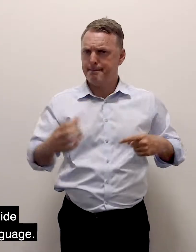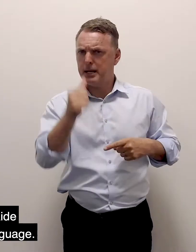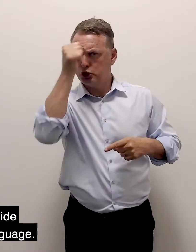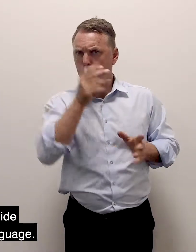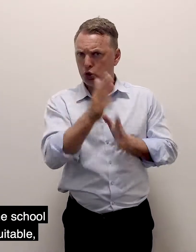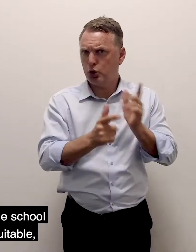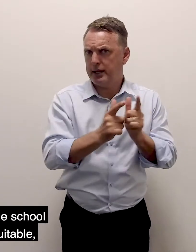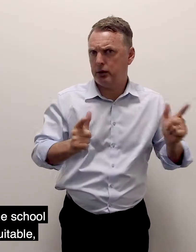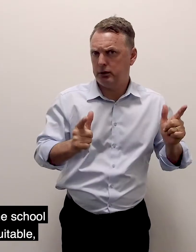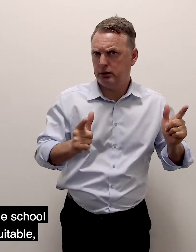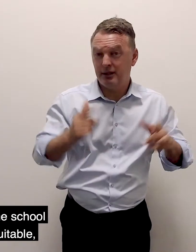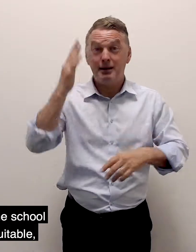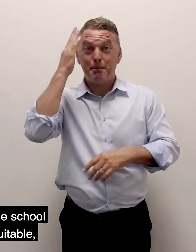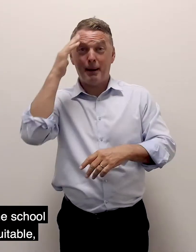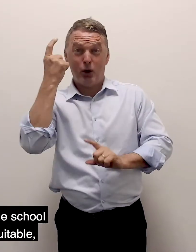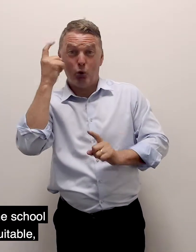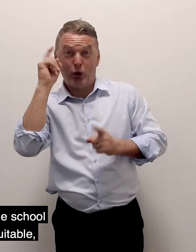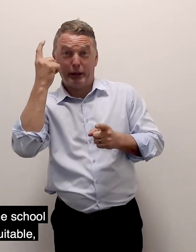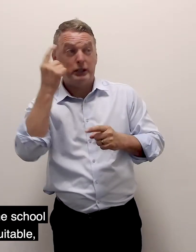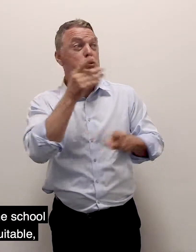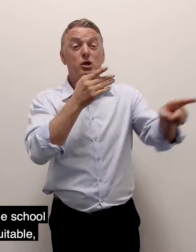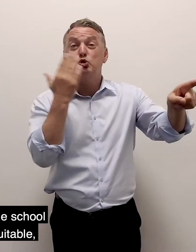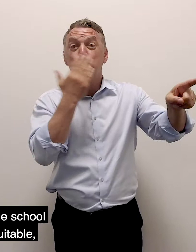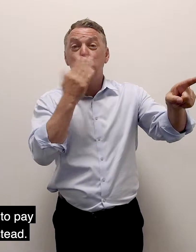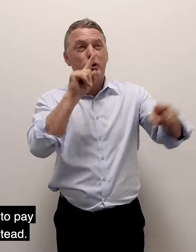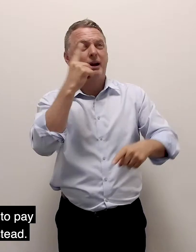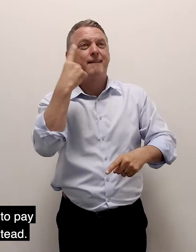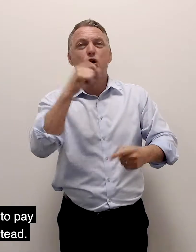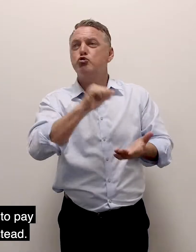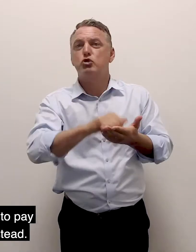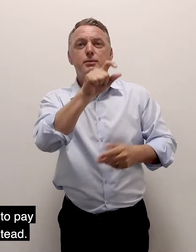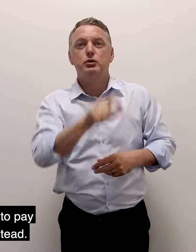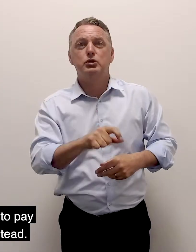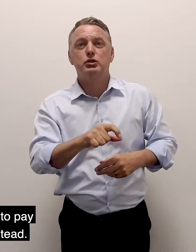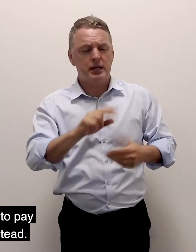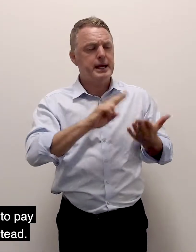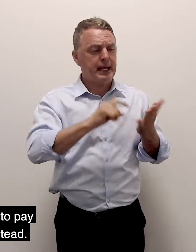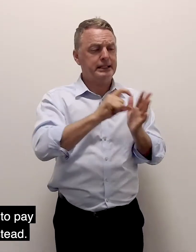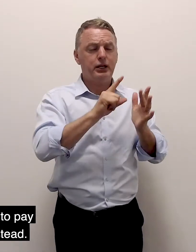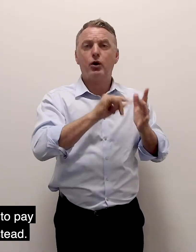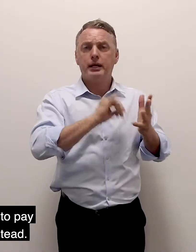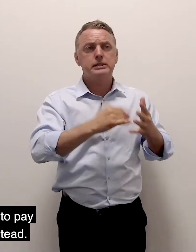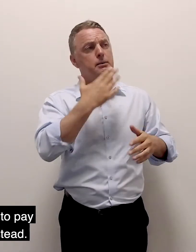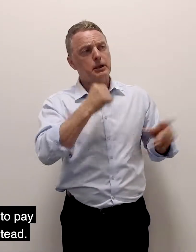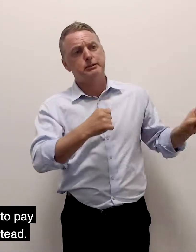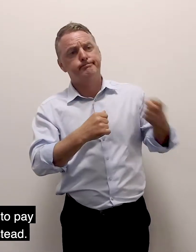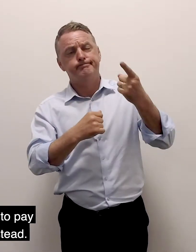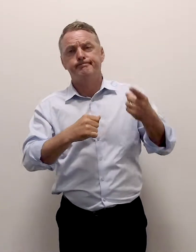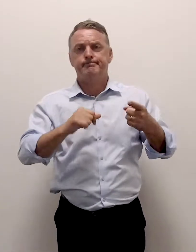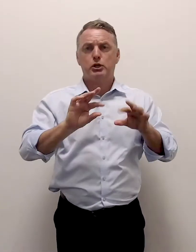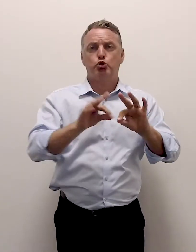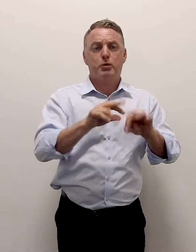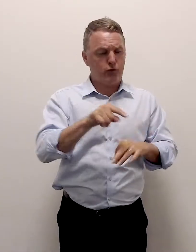language. His mum is worried the school won't find anyone suitable, so wants the NDIS to pay for interpreters